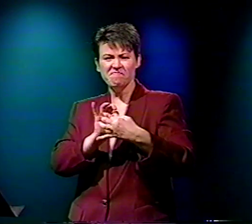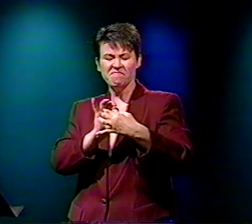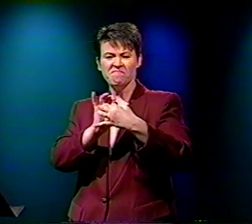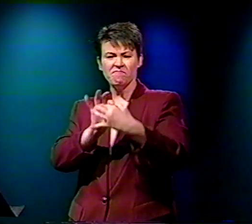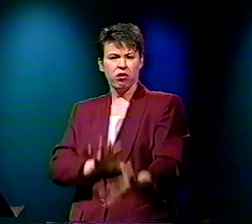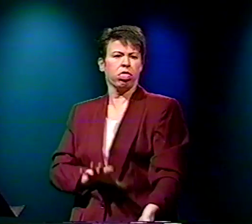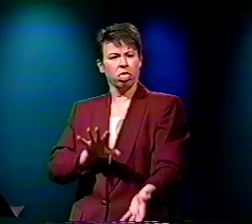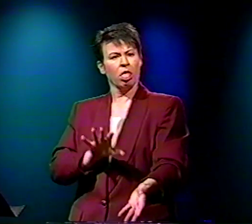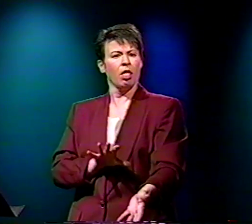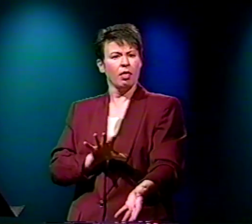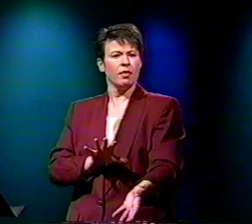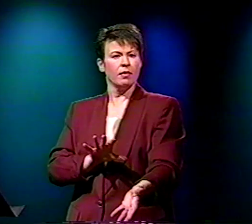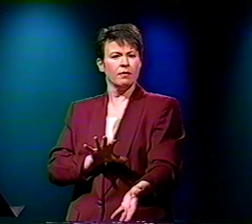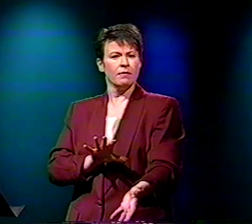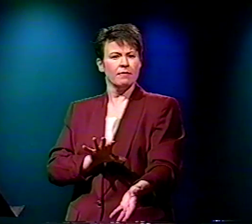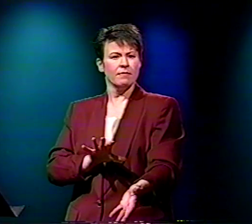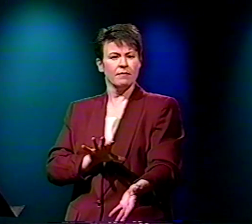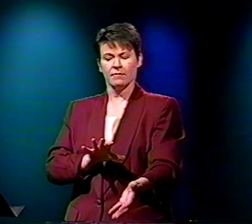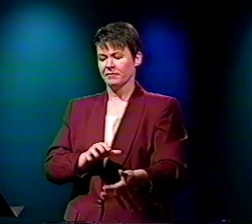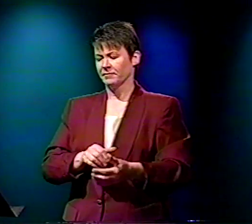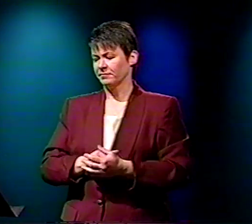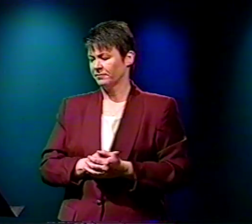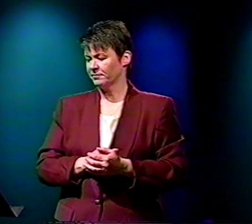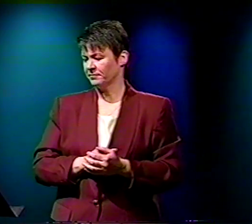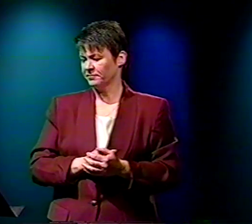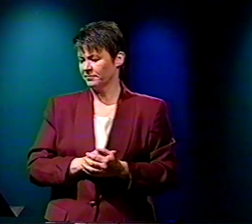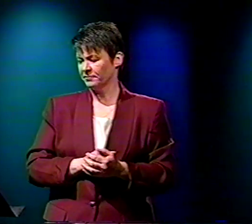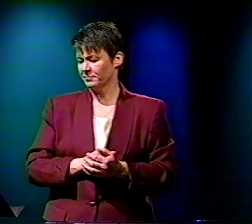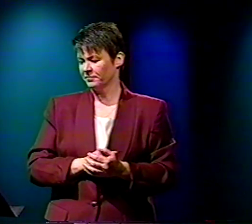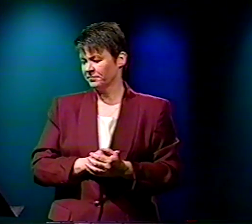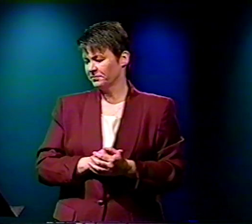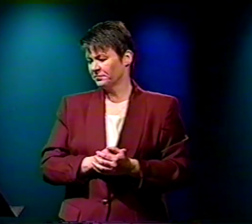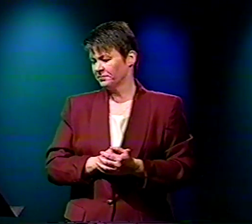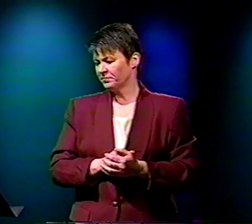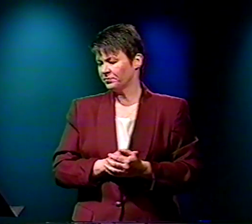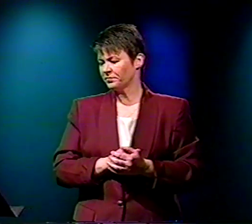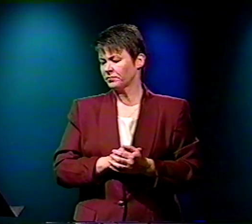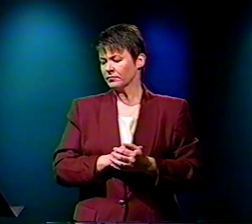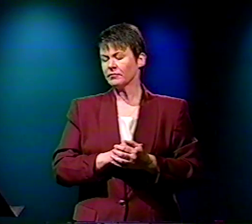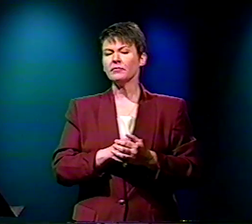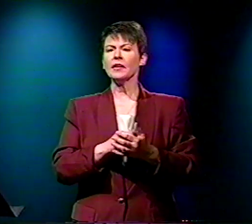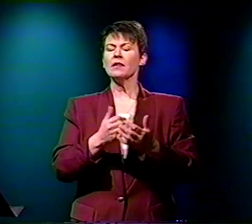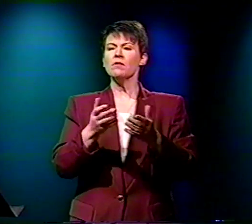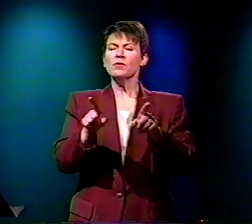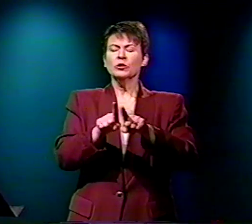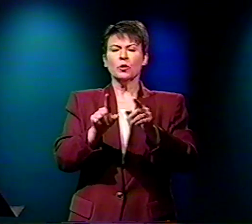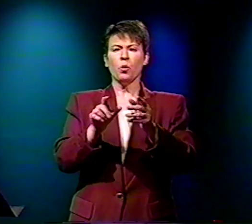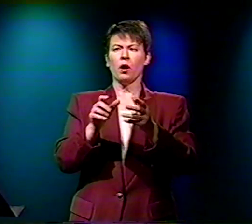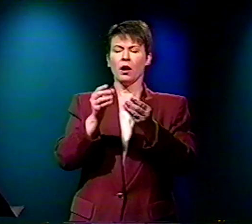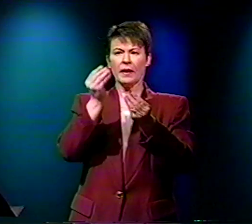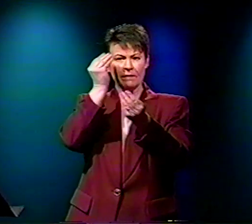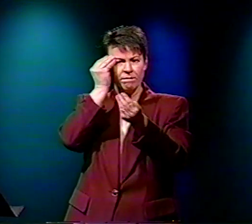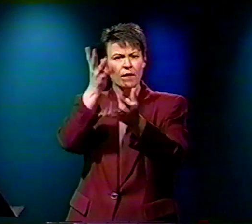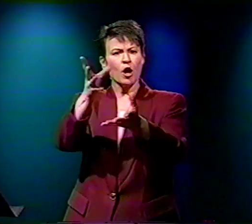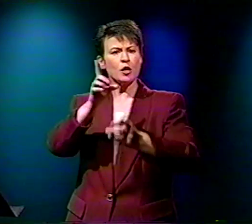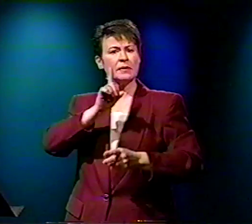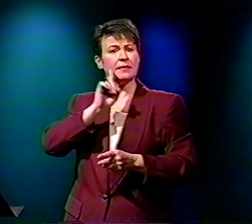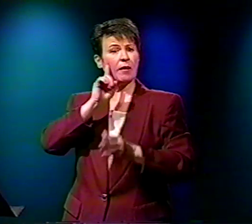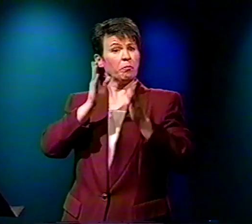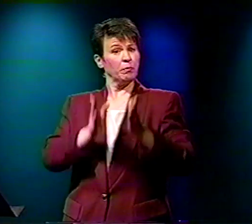and a feeling of real connectedness, and that the communication will flow smoothly and naturally, and that breaks down with those kinds of